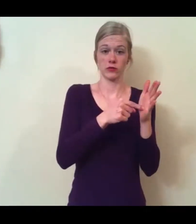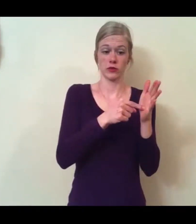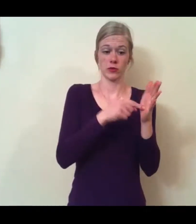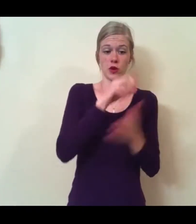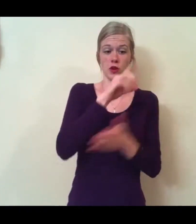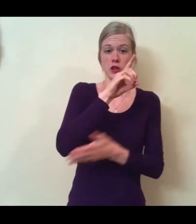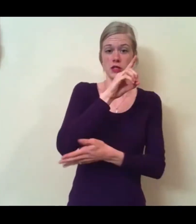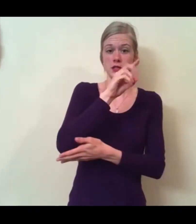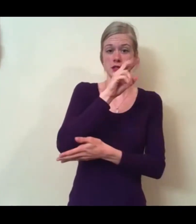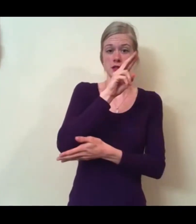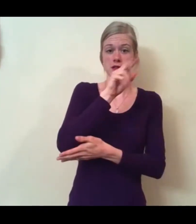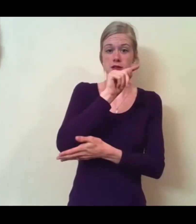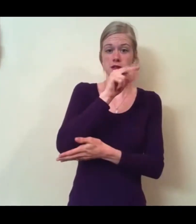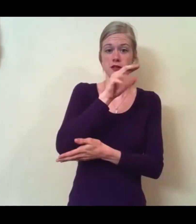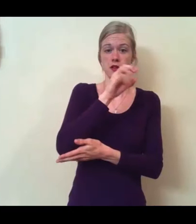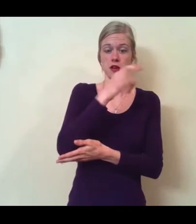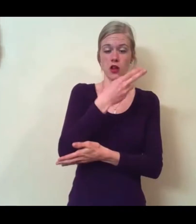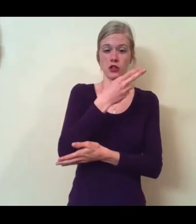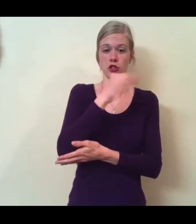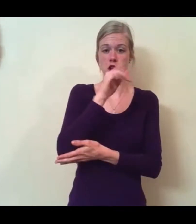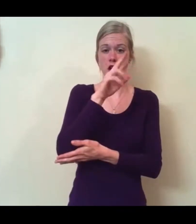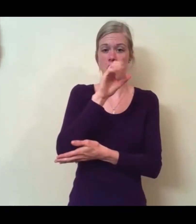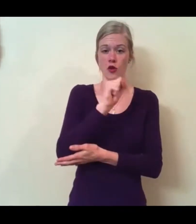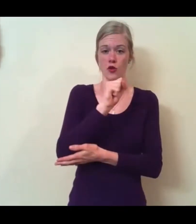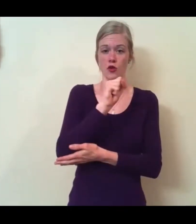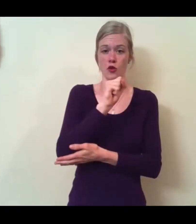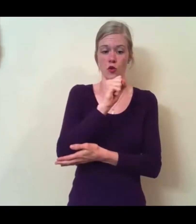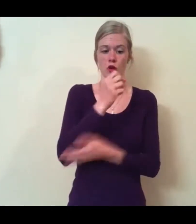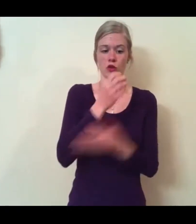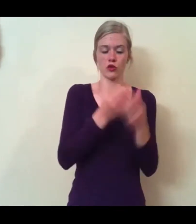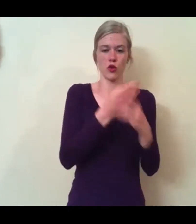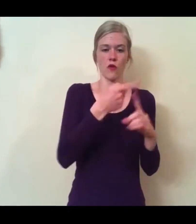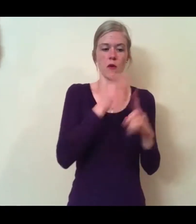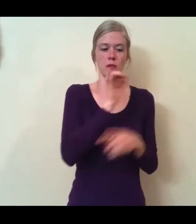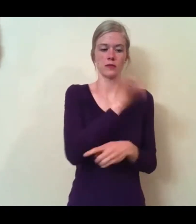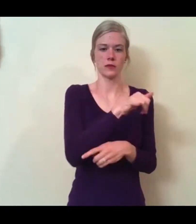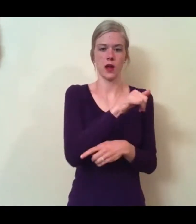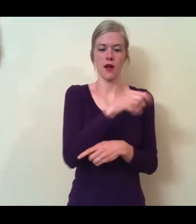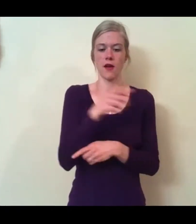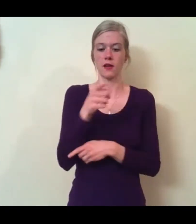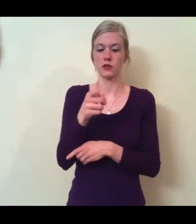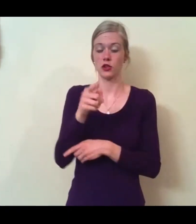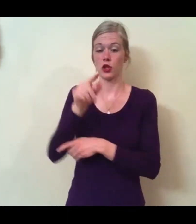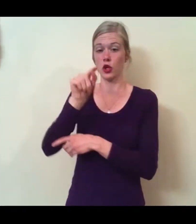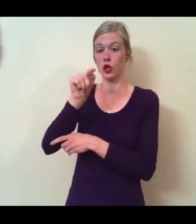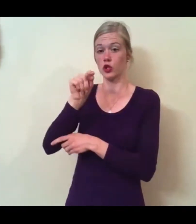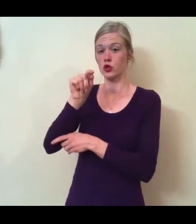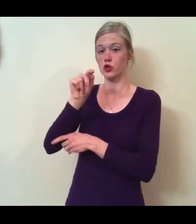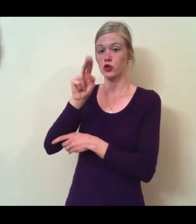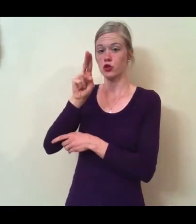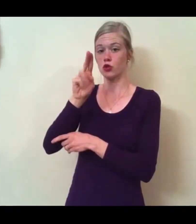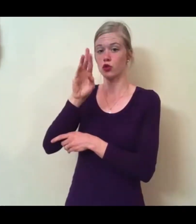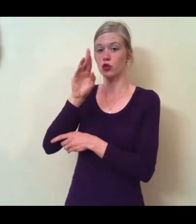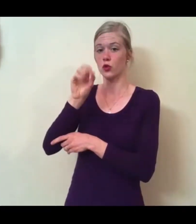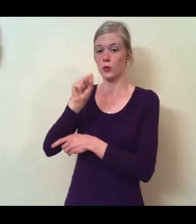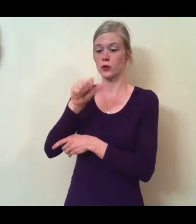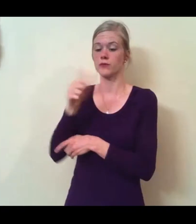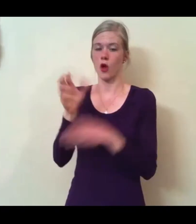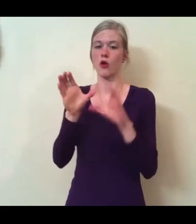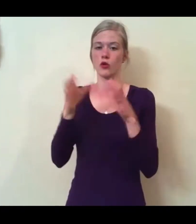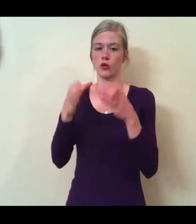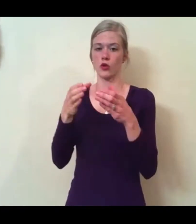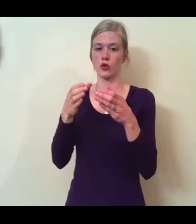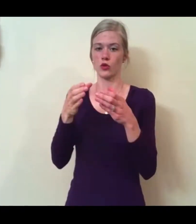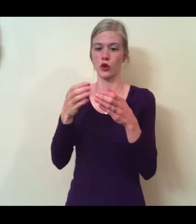this. And then there are tubers, which is a starchy underground storage place for energy, which